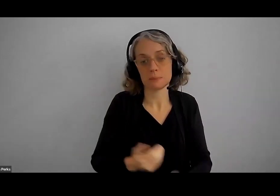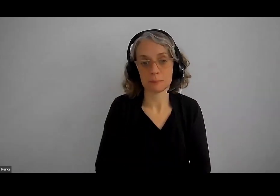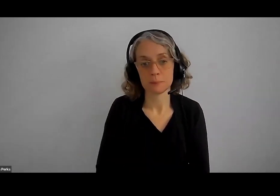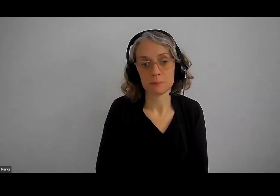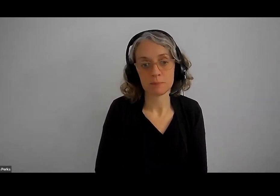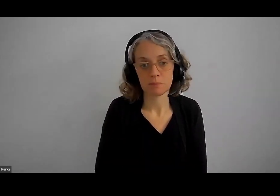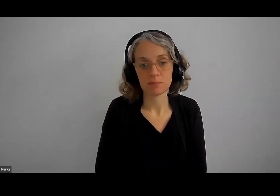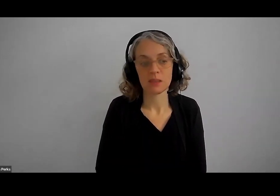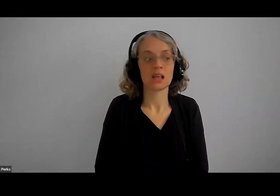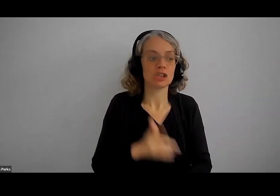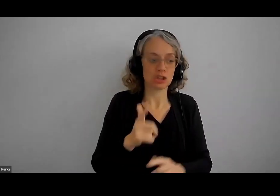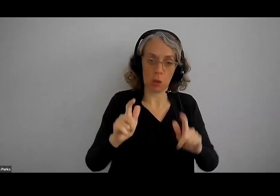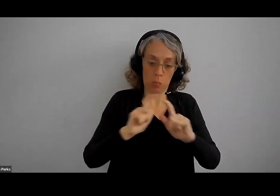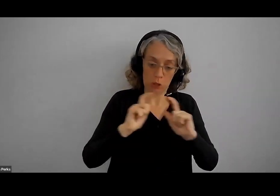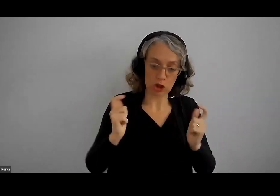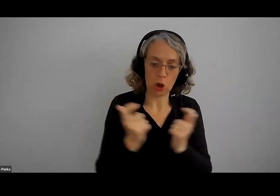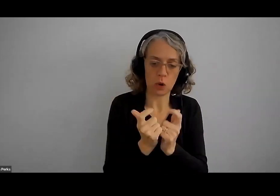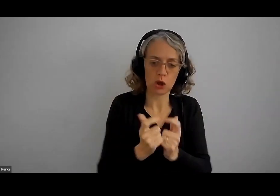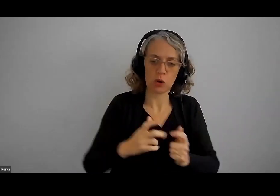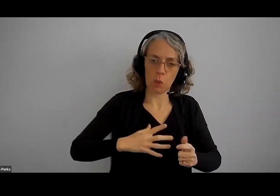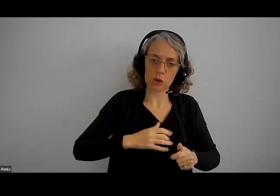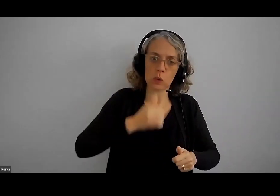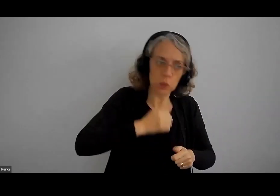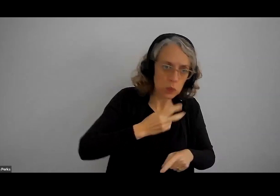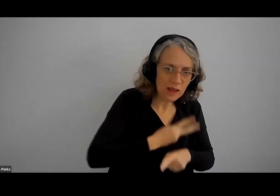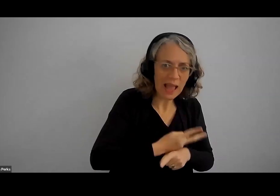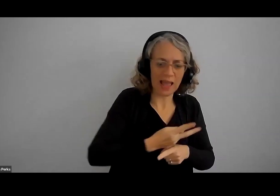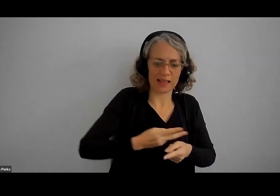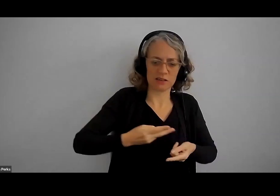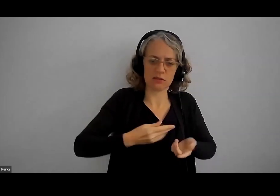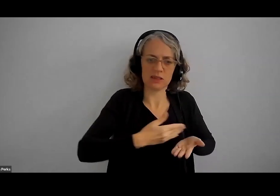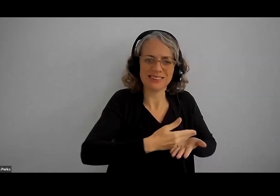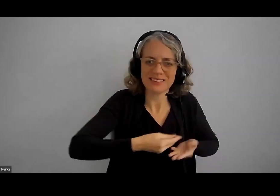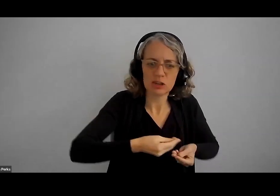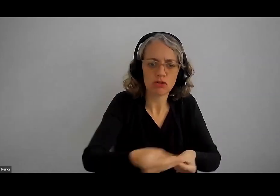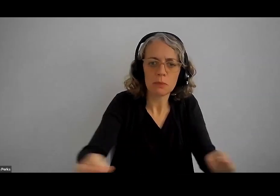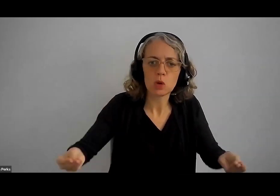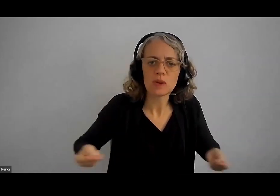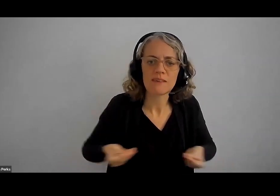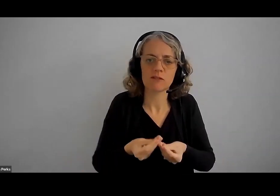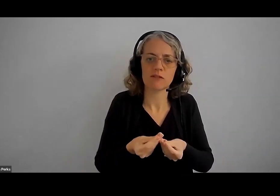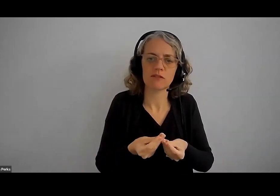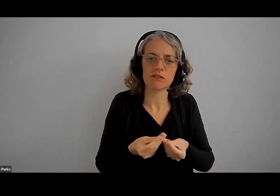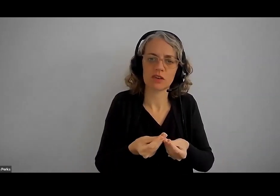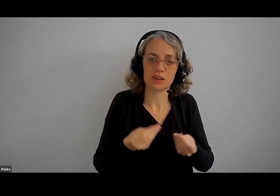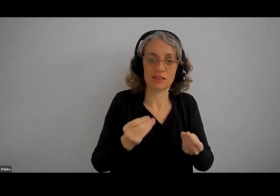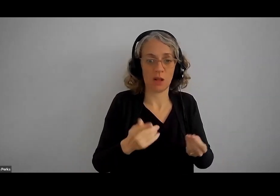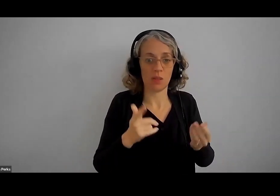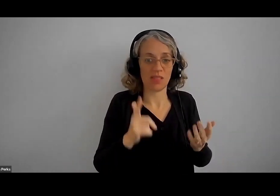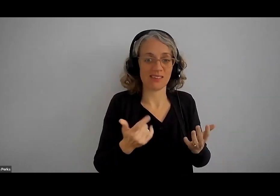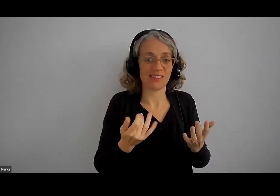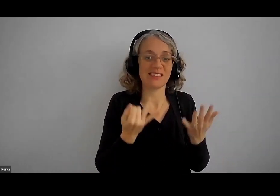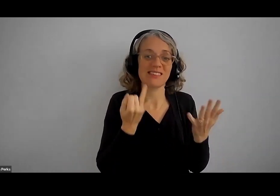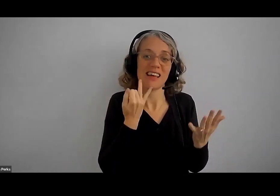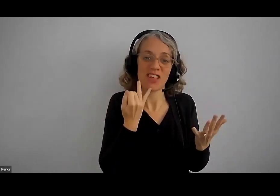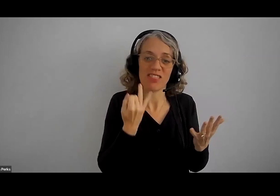to get into the donut, we want to become regenerative and distributive. This takes us back to the seventh and final